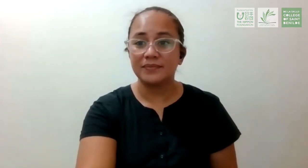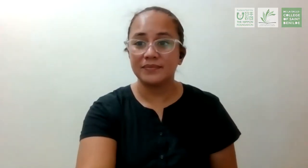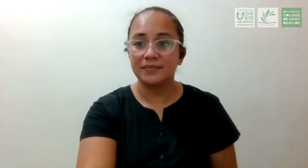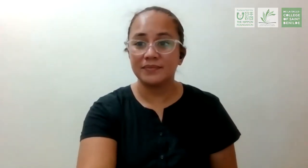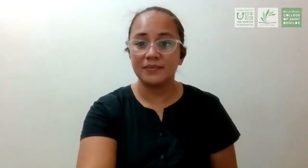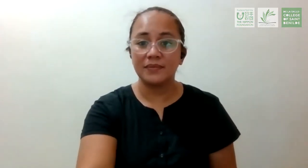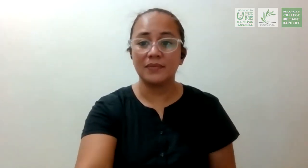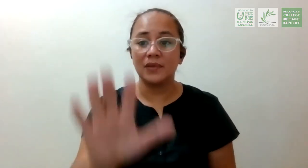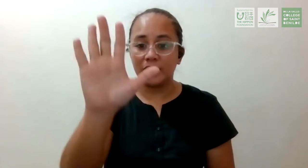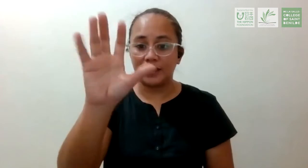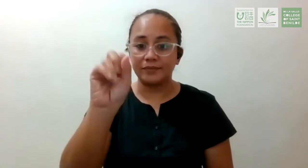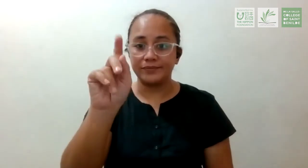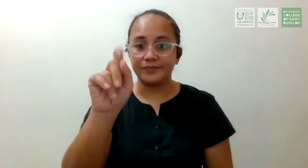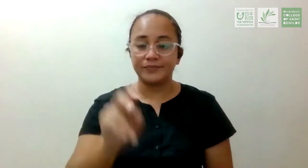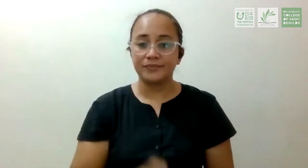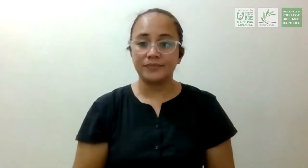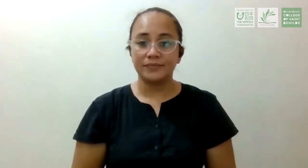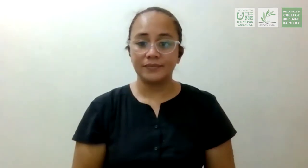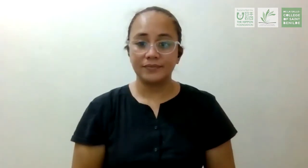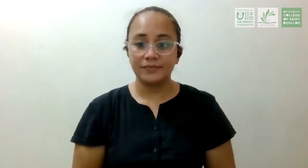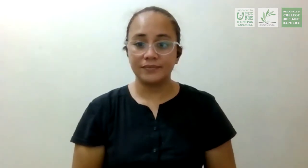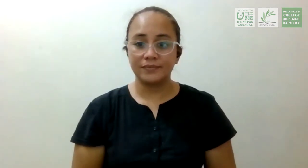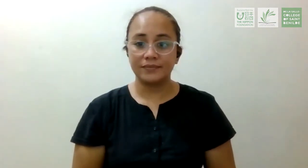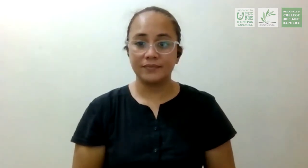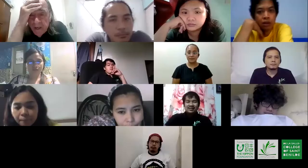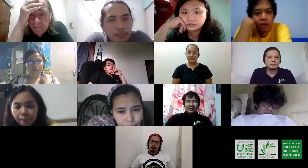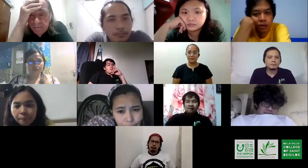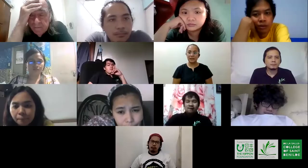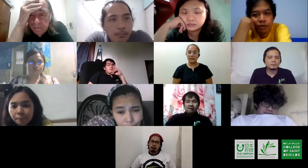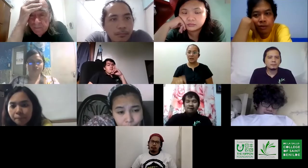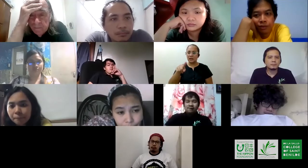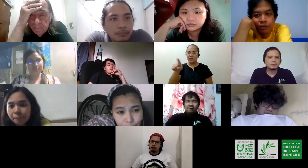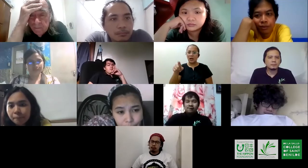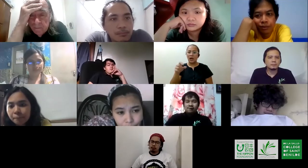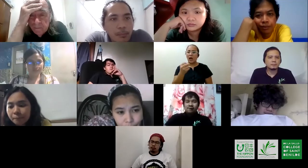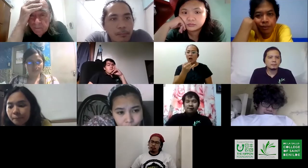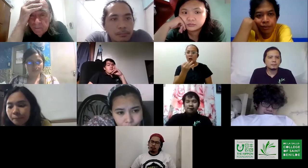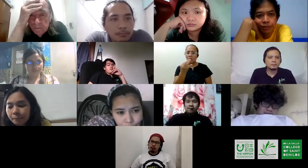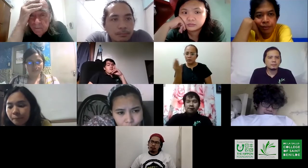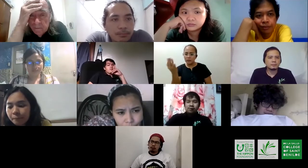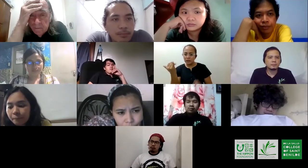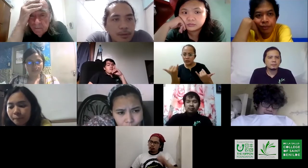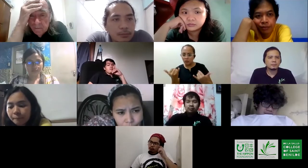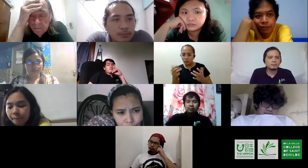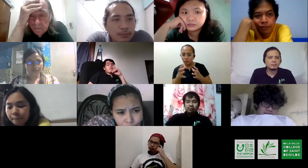and how many other people do we have?